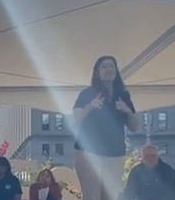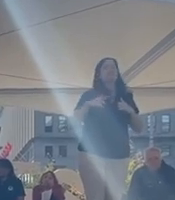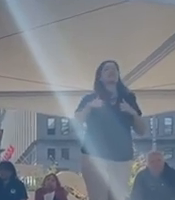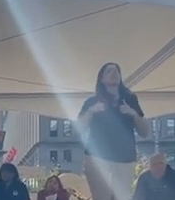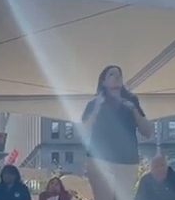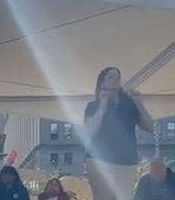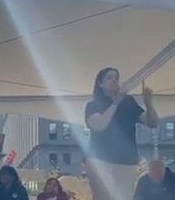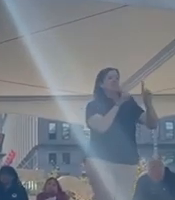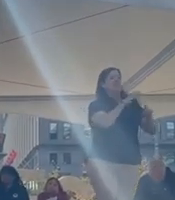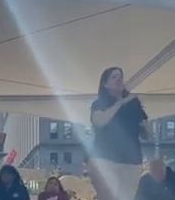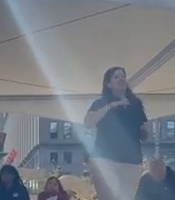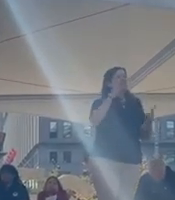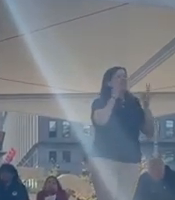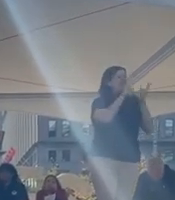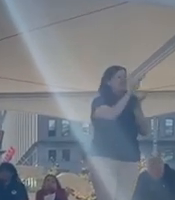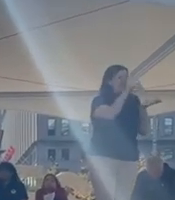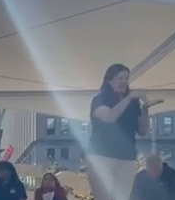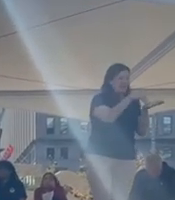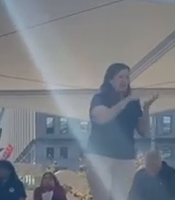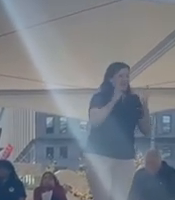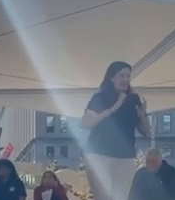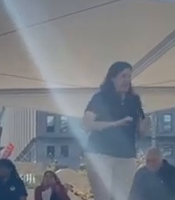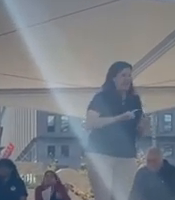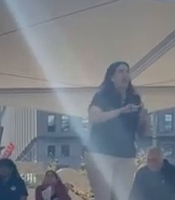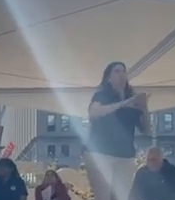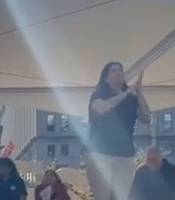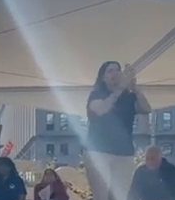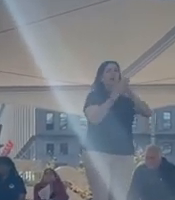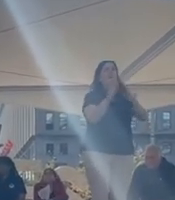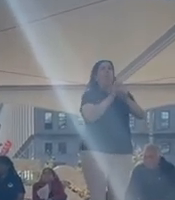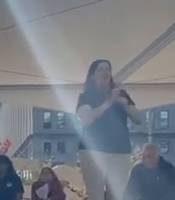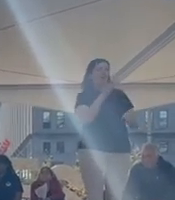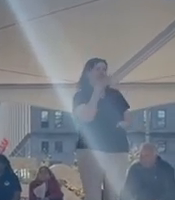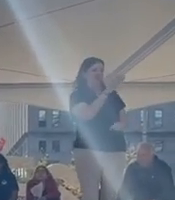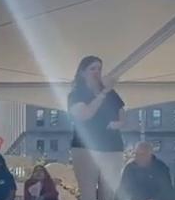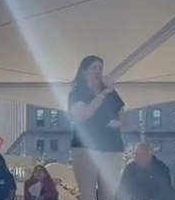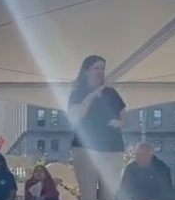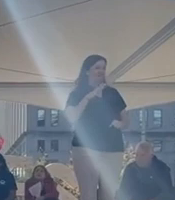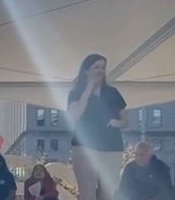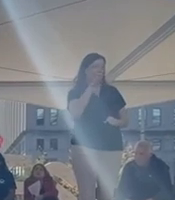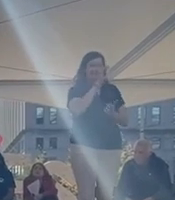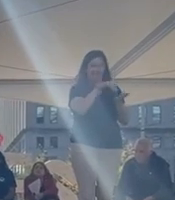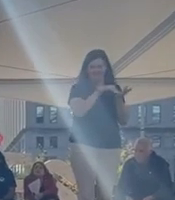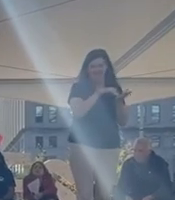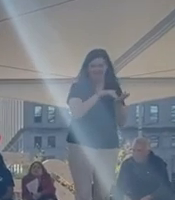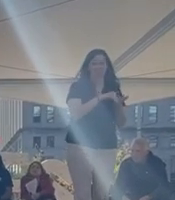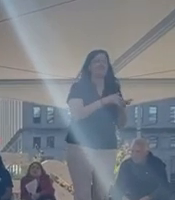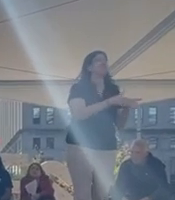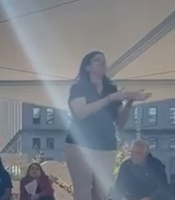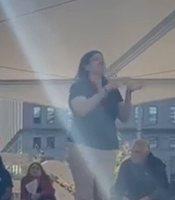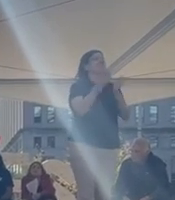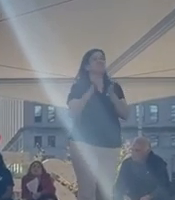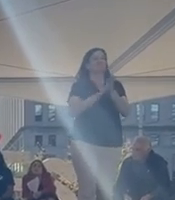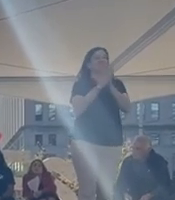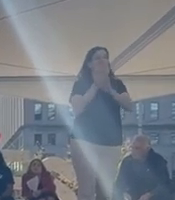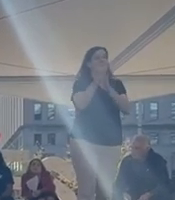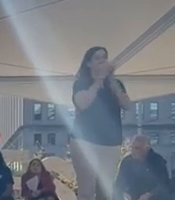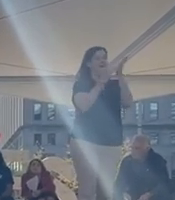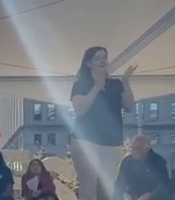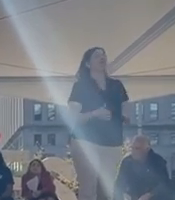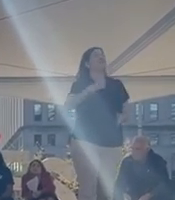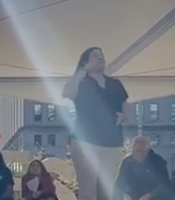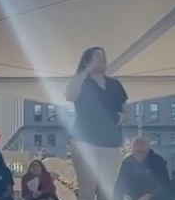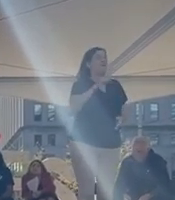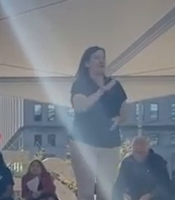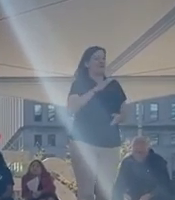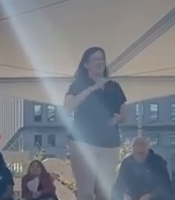the Cleveland Sight Center, and then I began working for the Cleveland Sight Center. The next thing you know, I was an artist for the